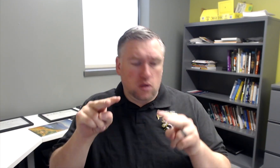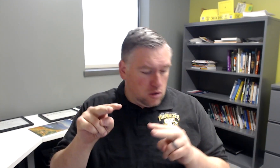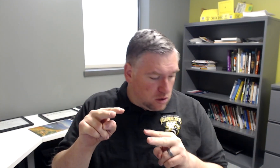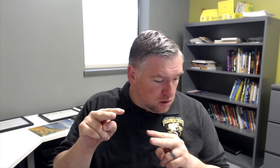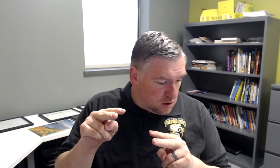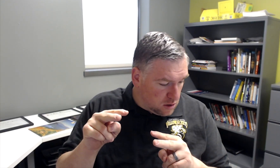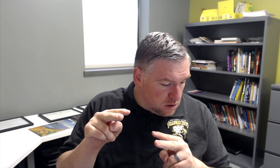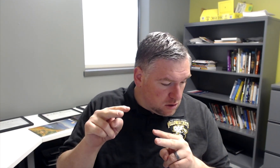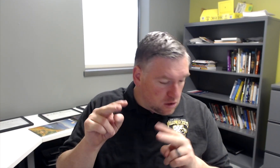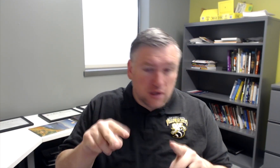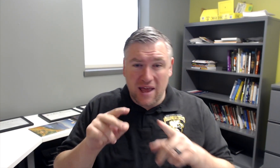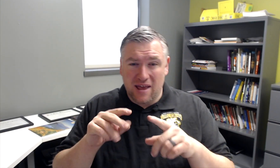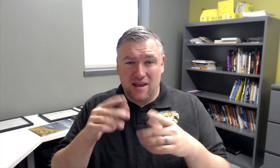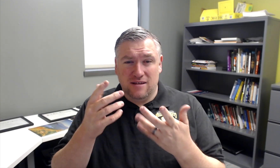Another example is